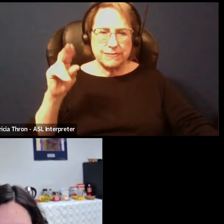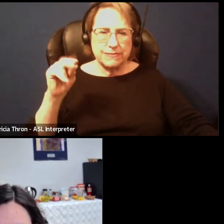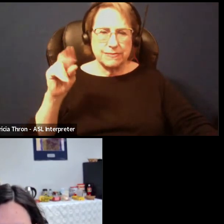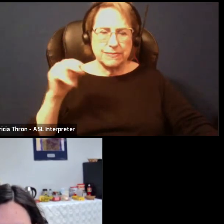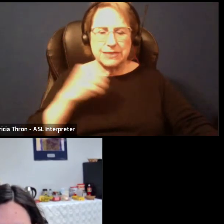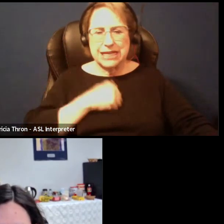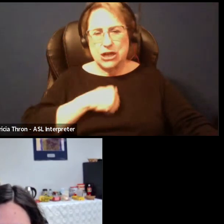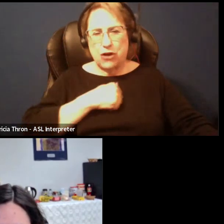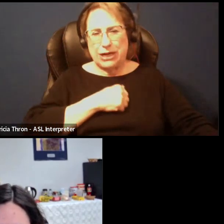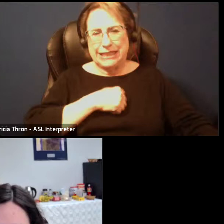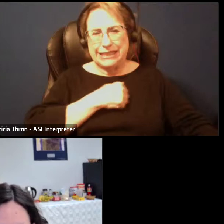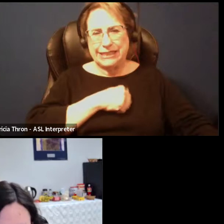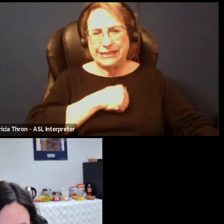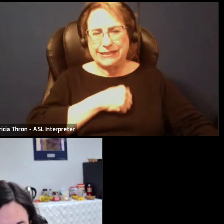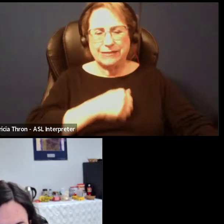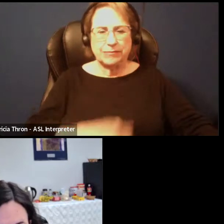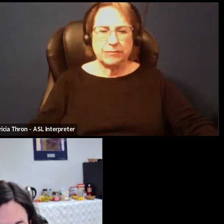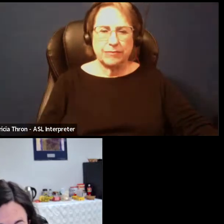Sorry.